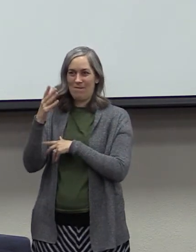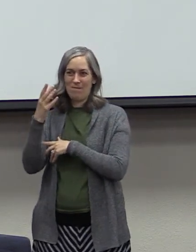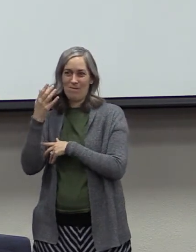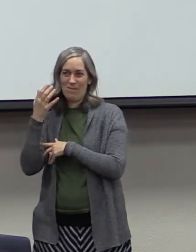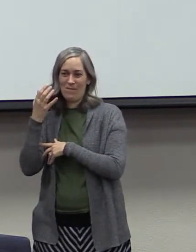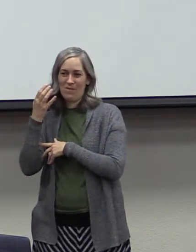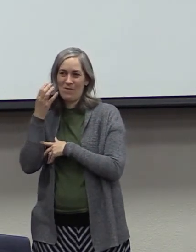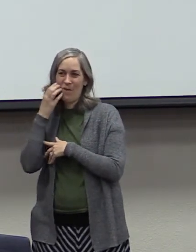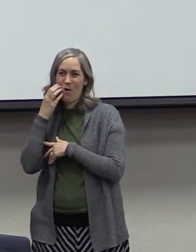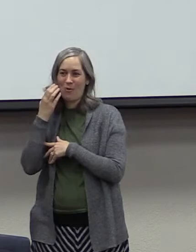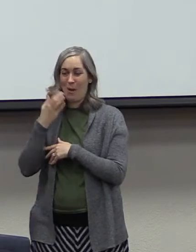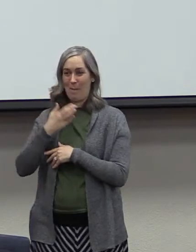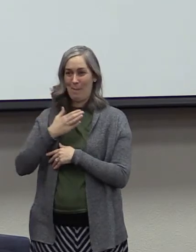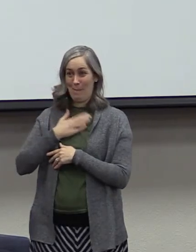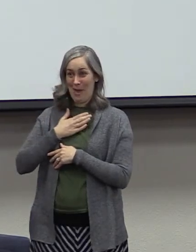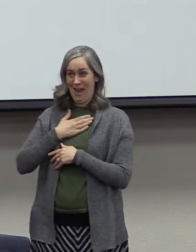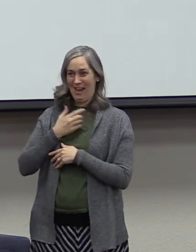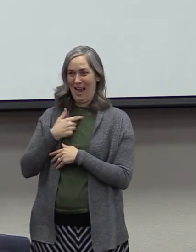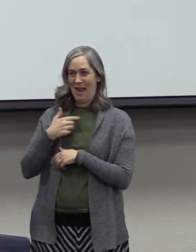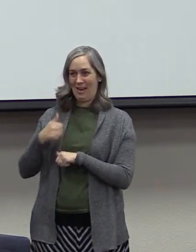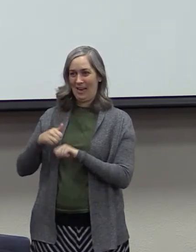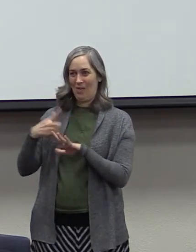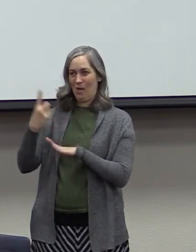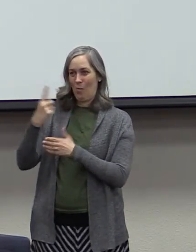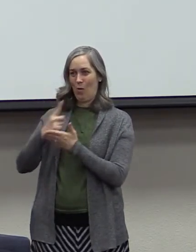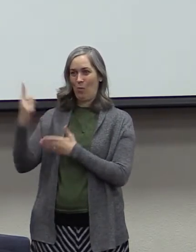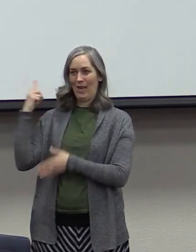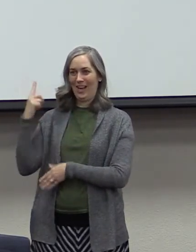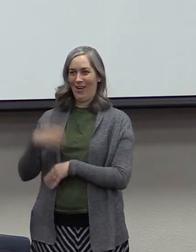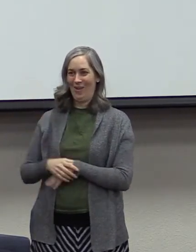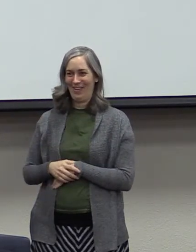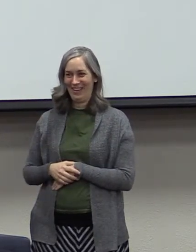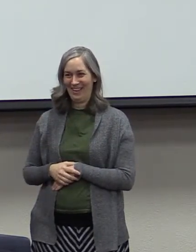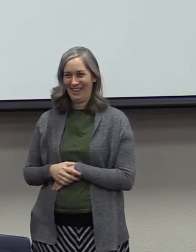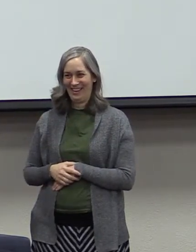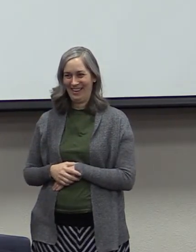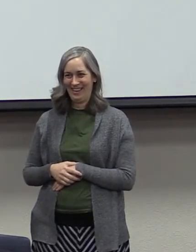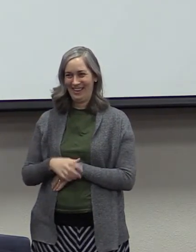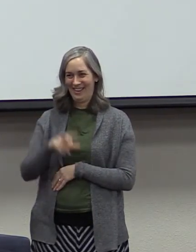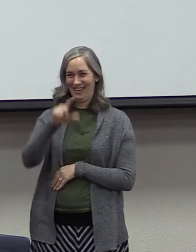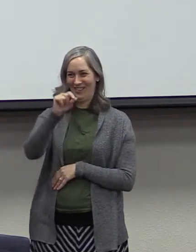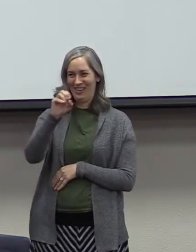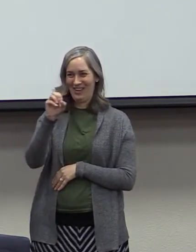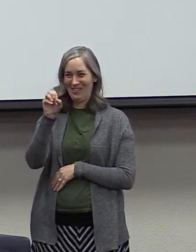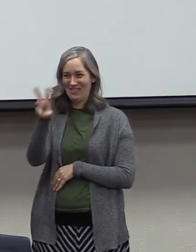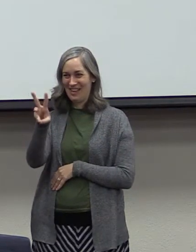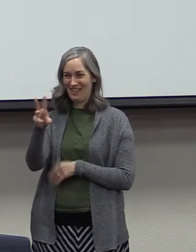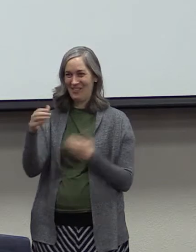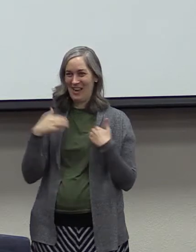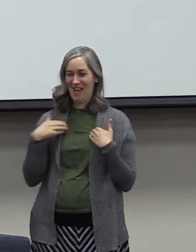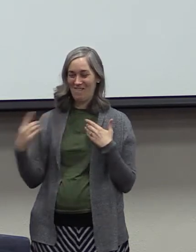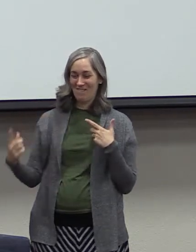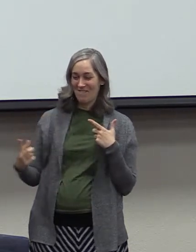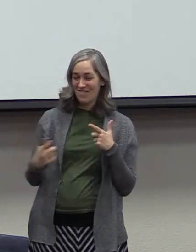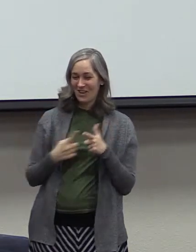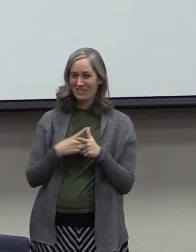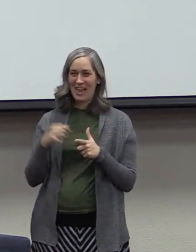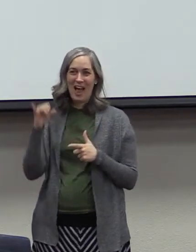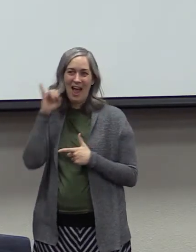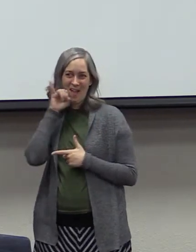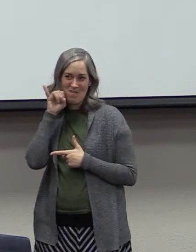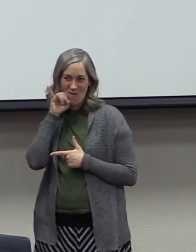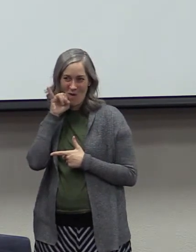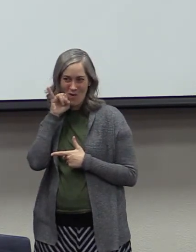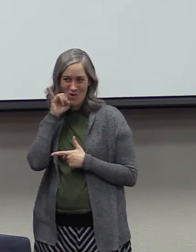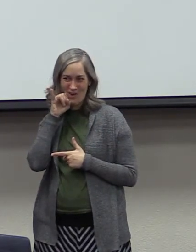And then in 2007, Apple came out with the first iPhone. And just recently, they came